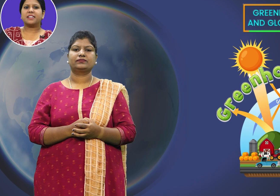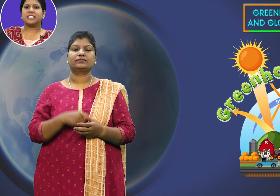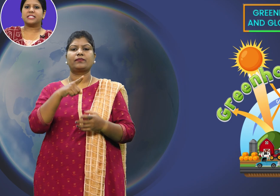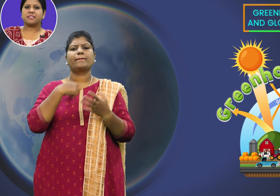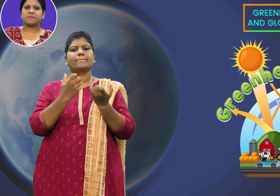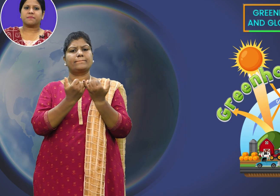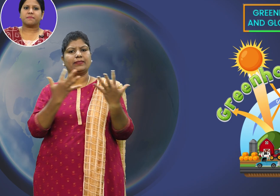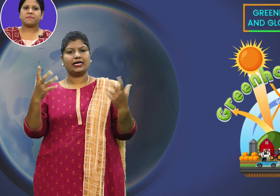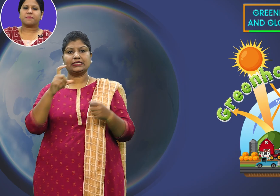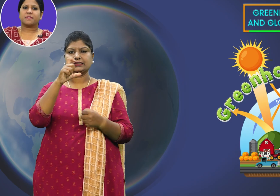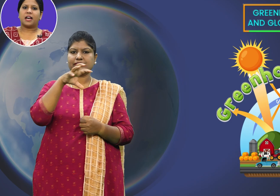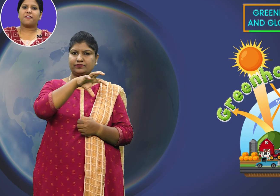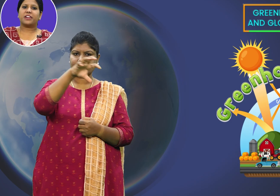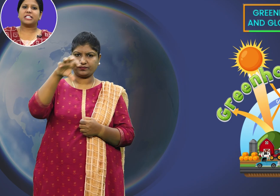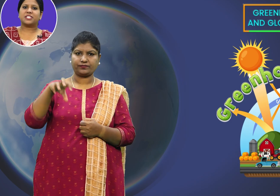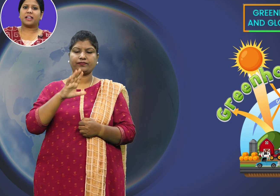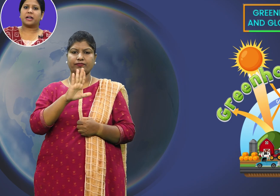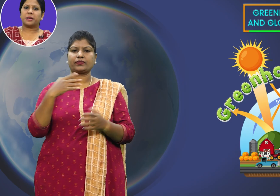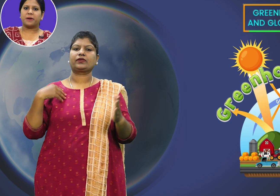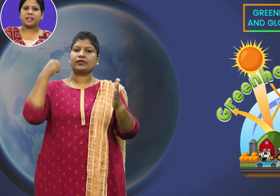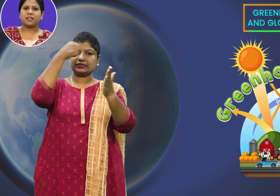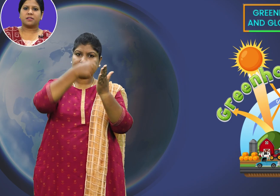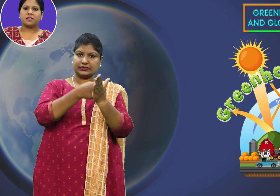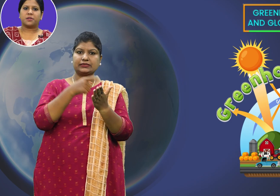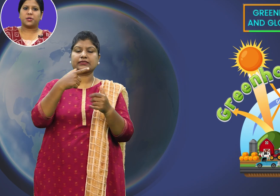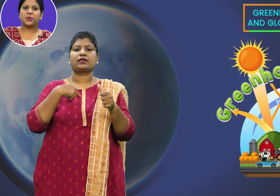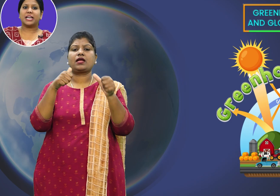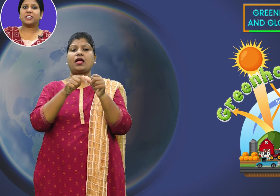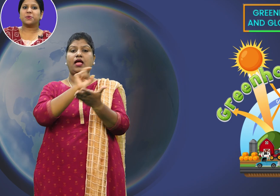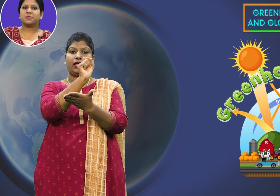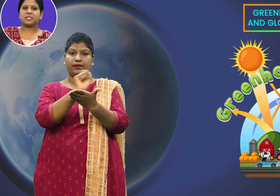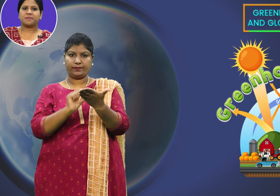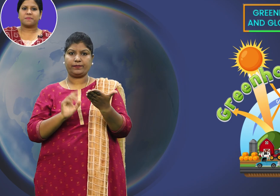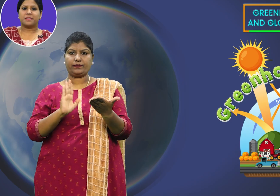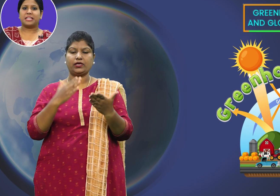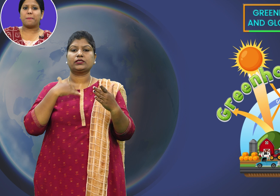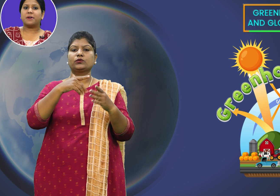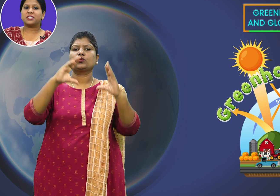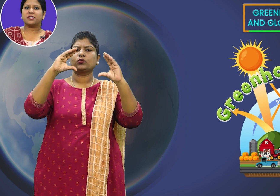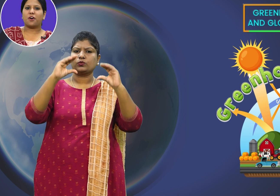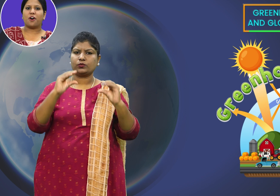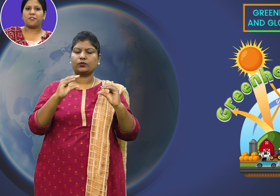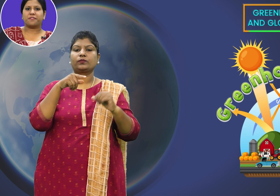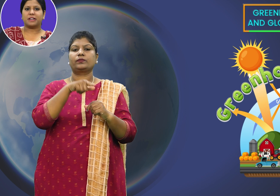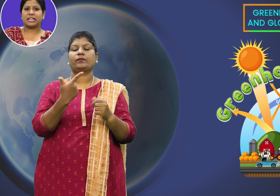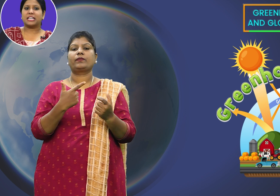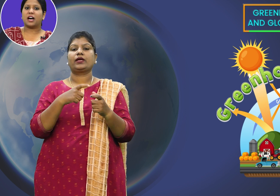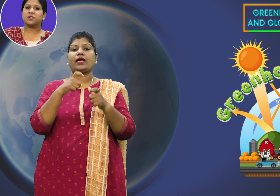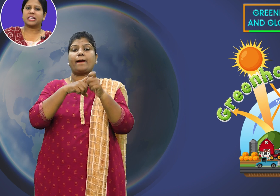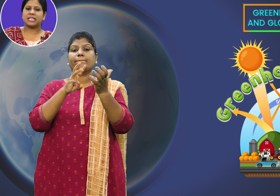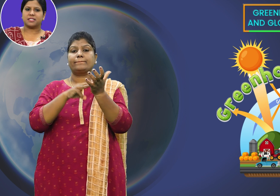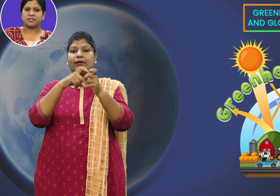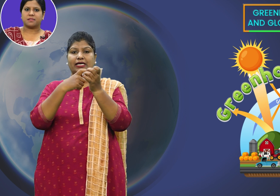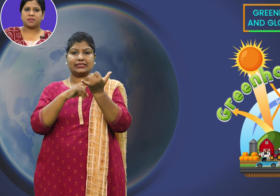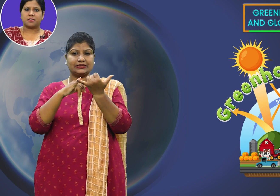Many countries have reached an agreement to reduce the emission of